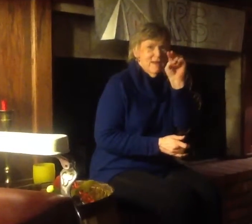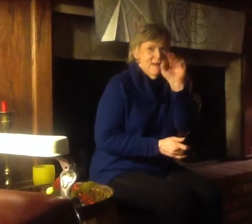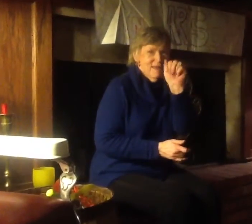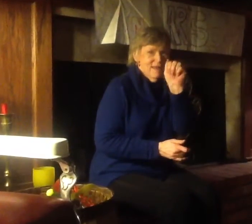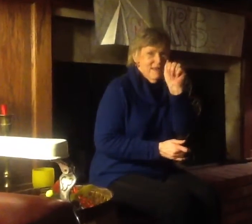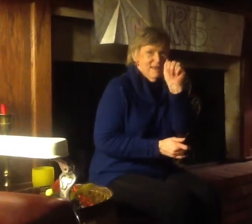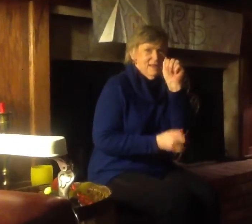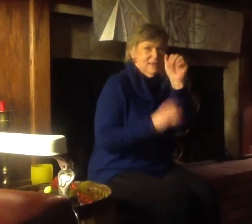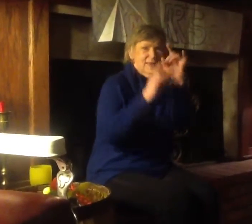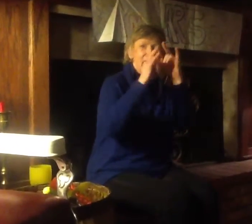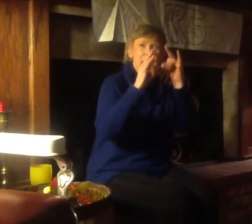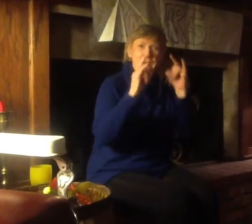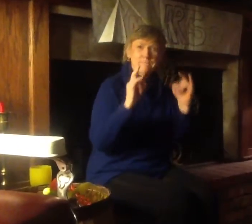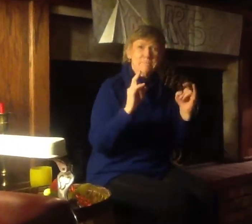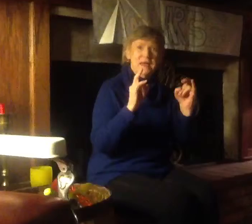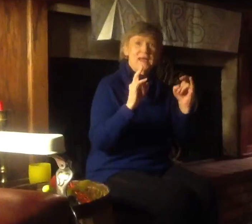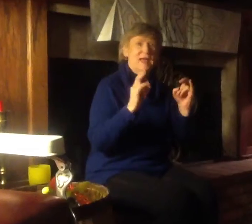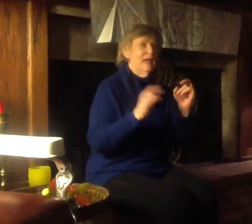SummerARTSedona.